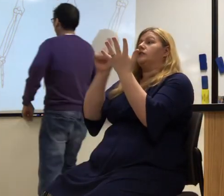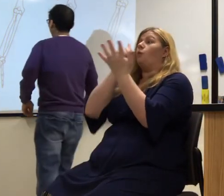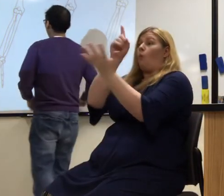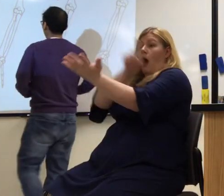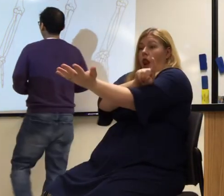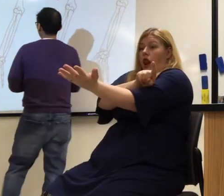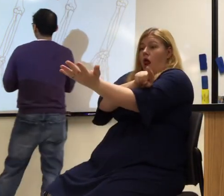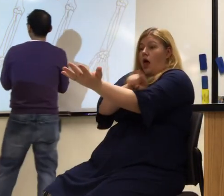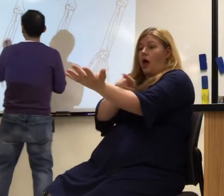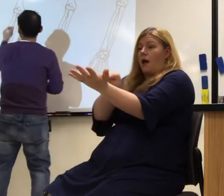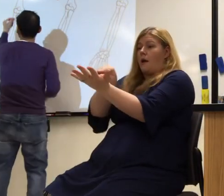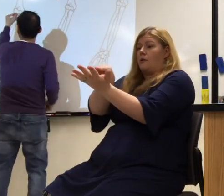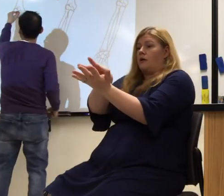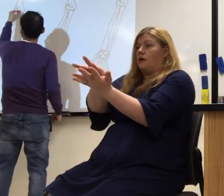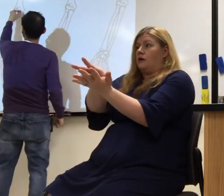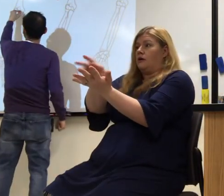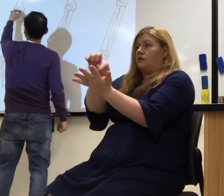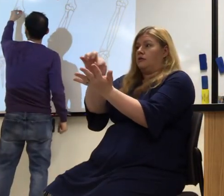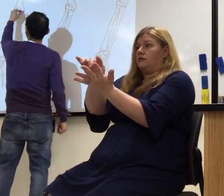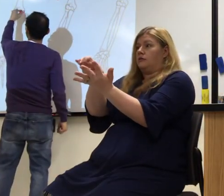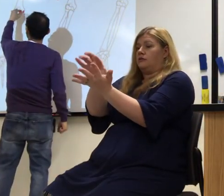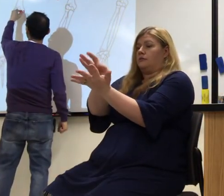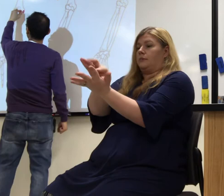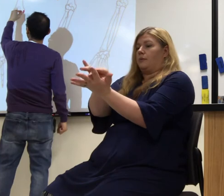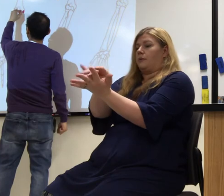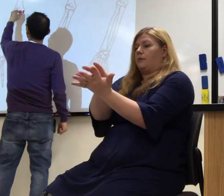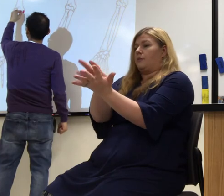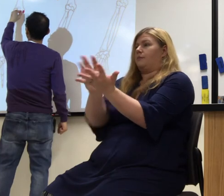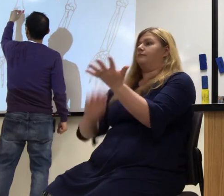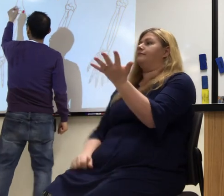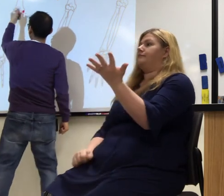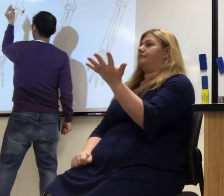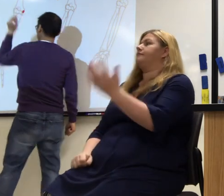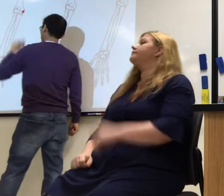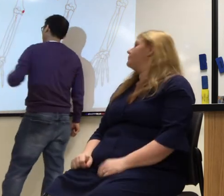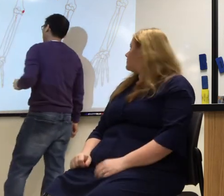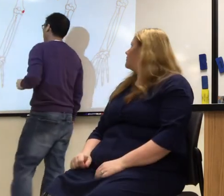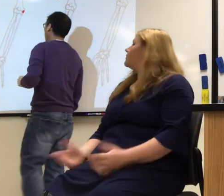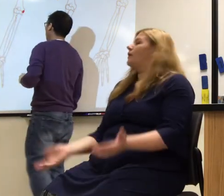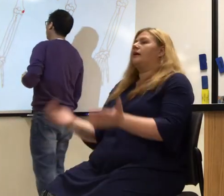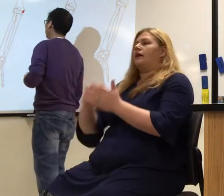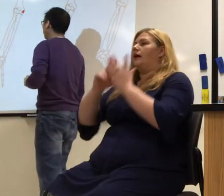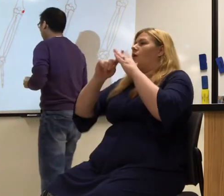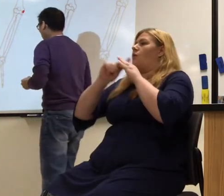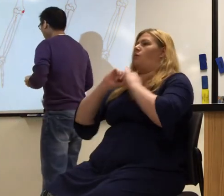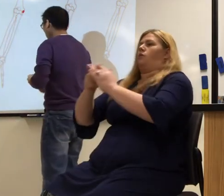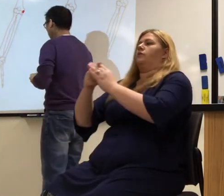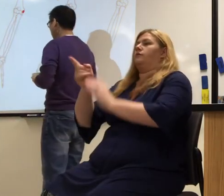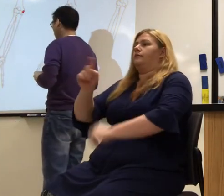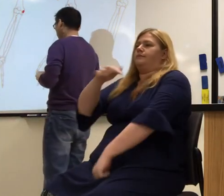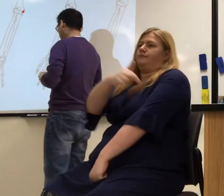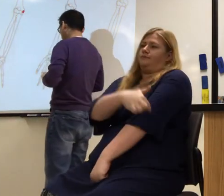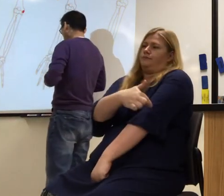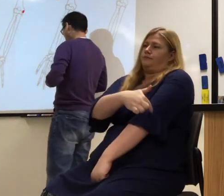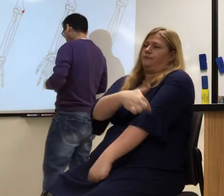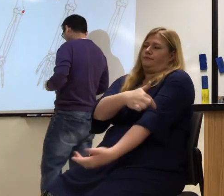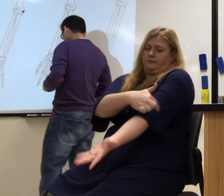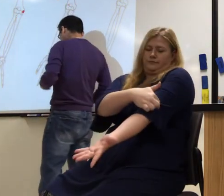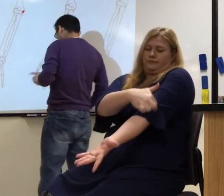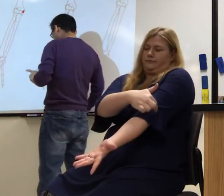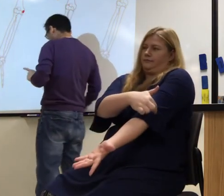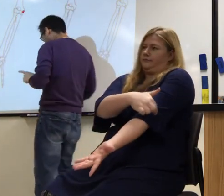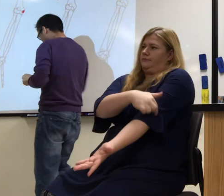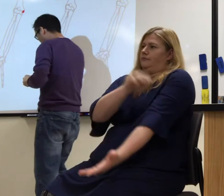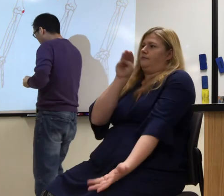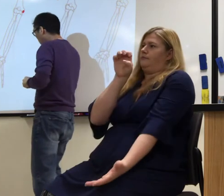So I'll go over here and I'll draw a little origin on the, again, medial epicondyle. It's going to insert on